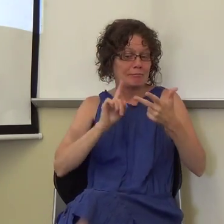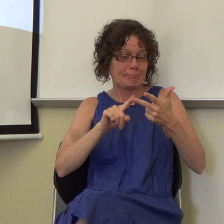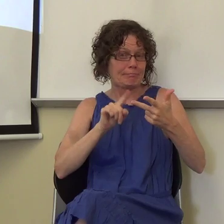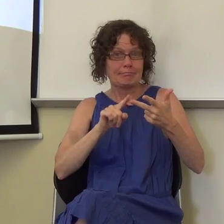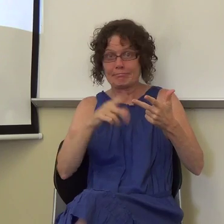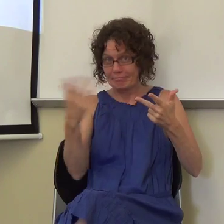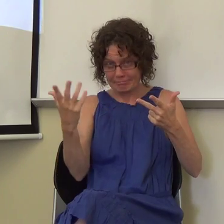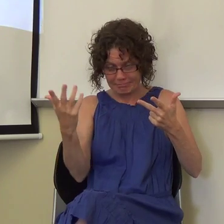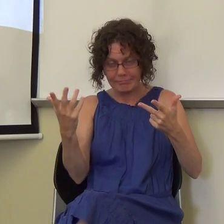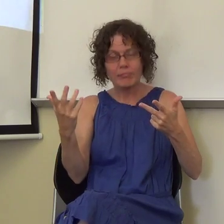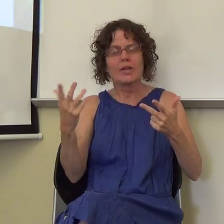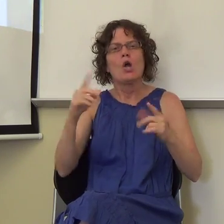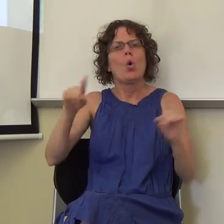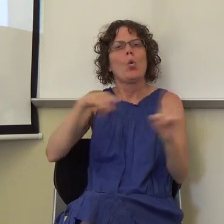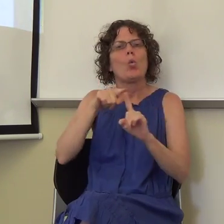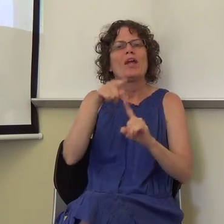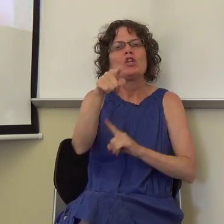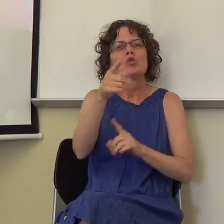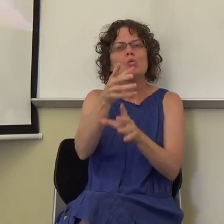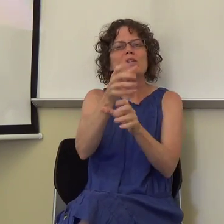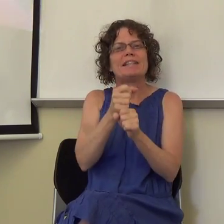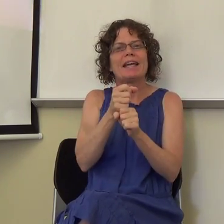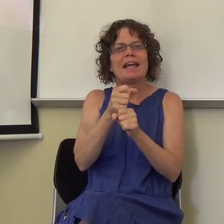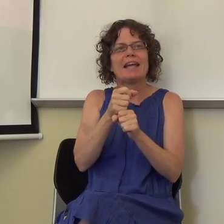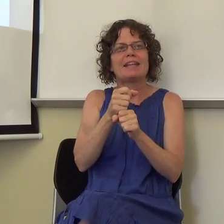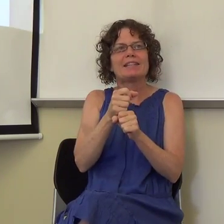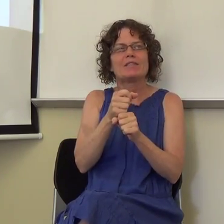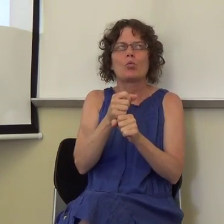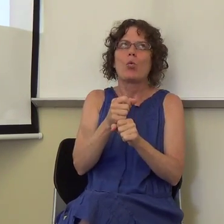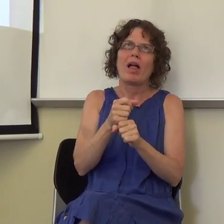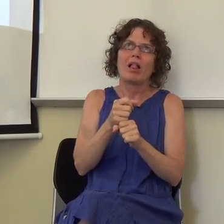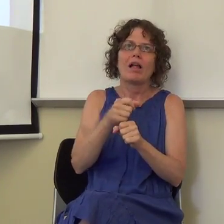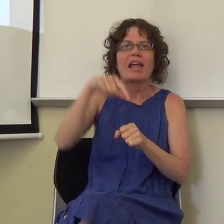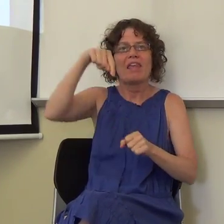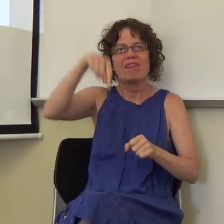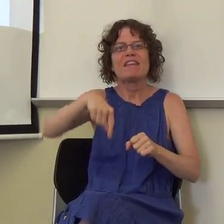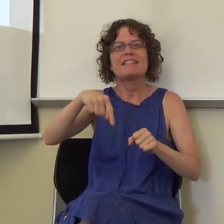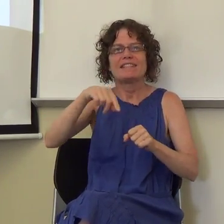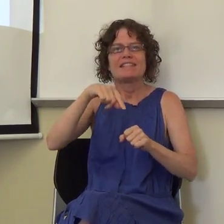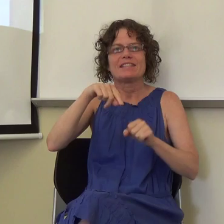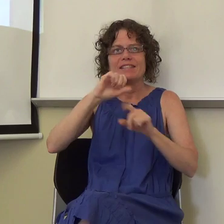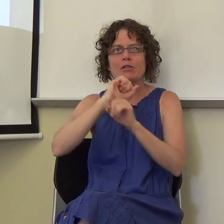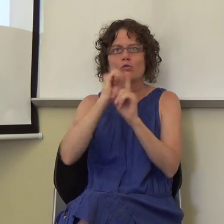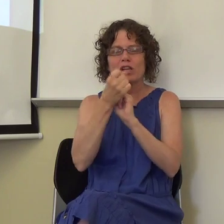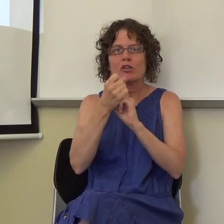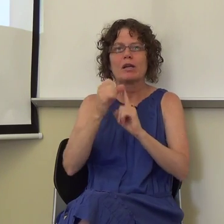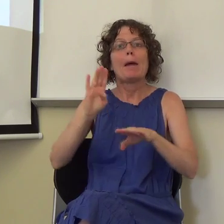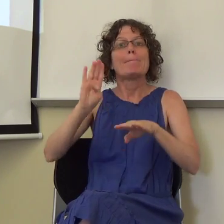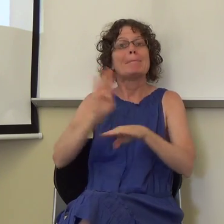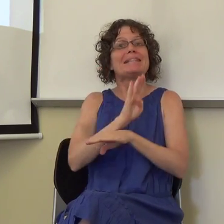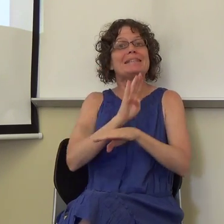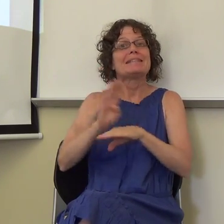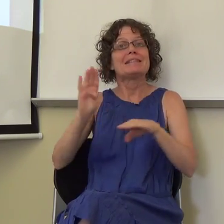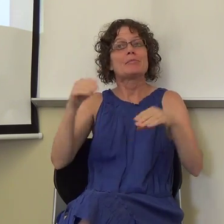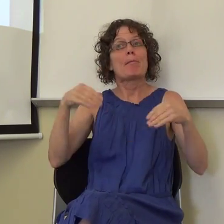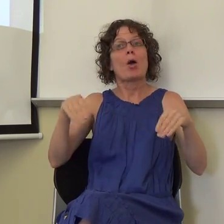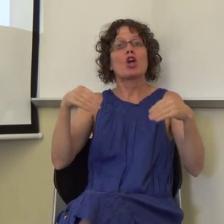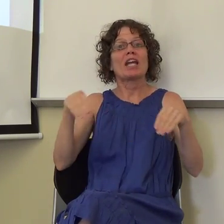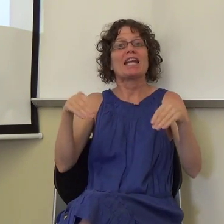you get into in this case, a business marketing class, okay, and this is the